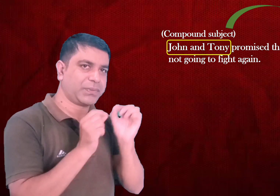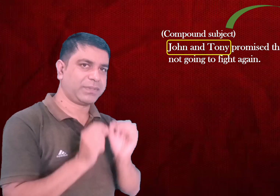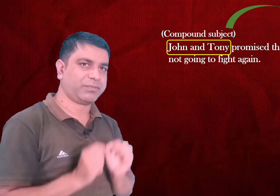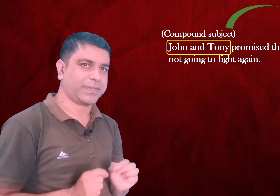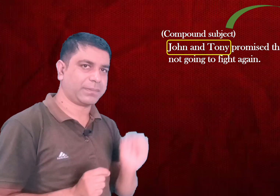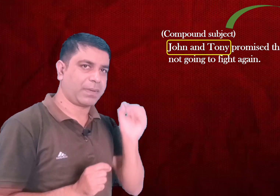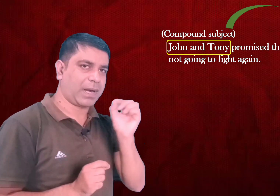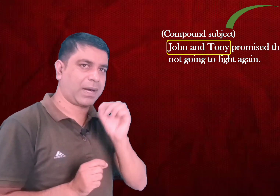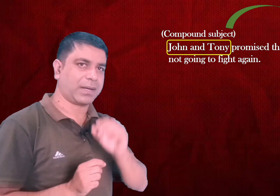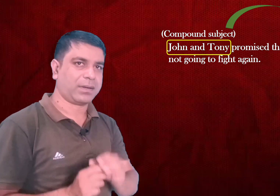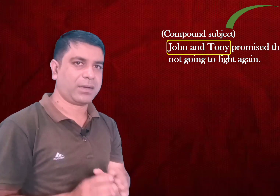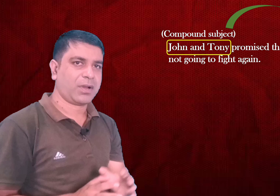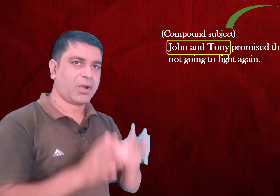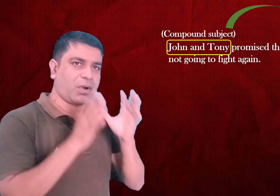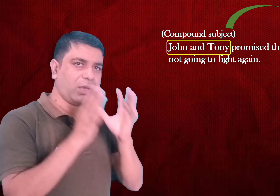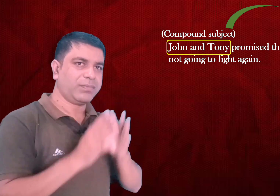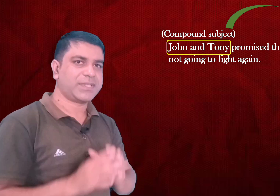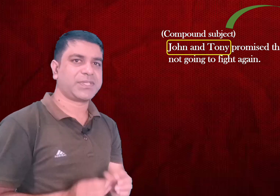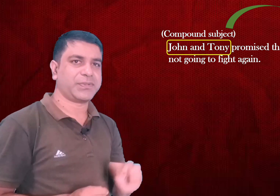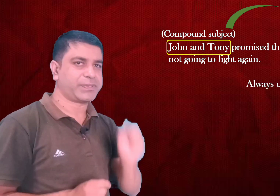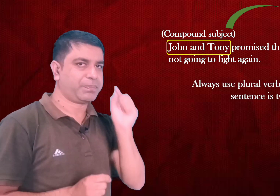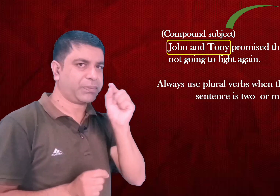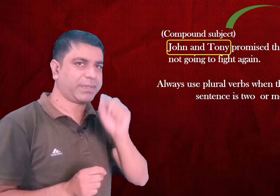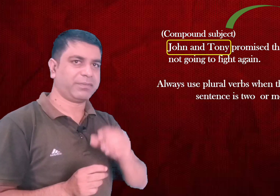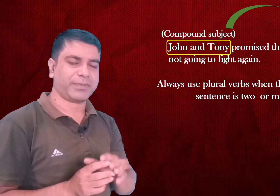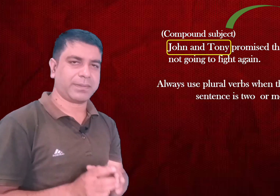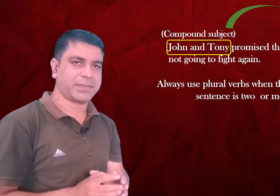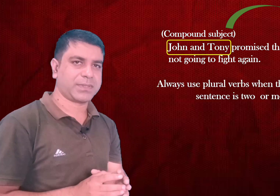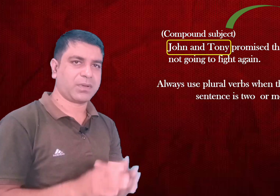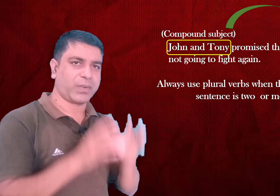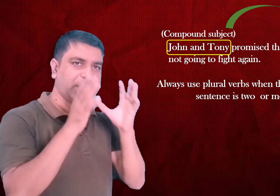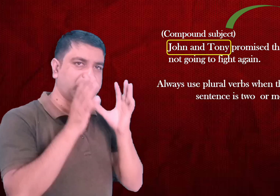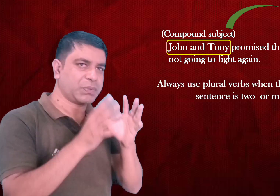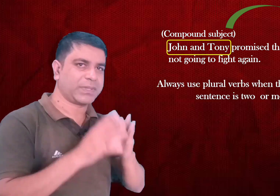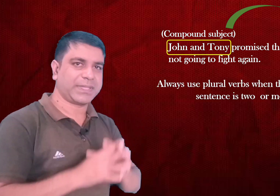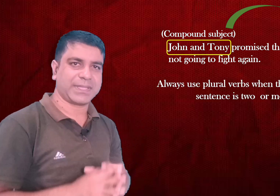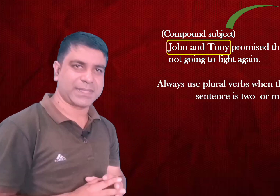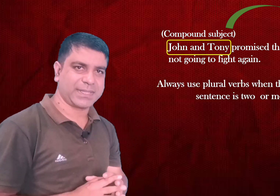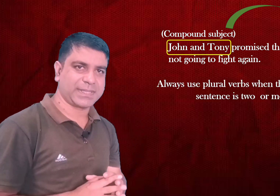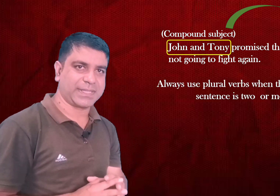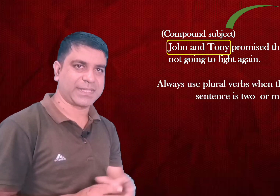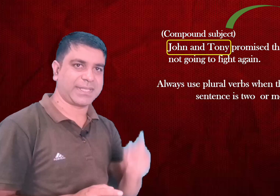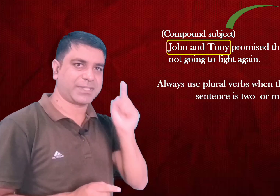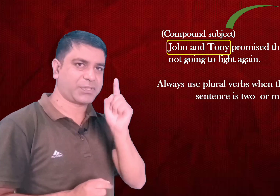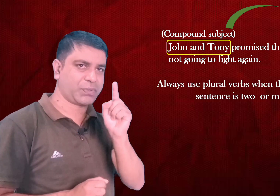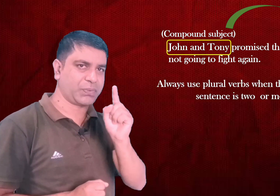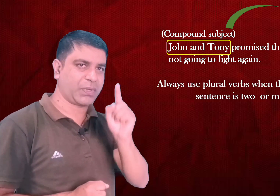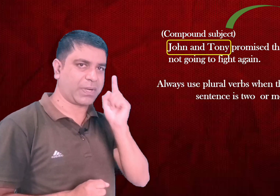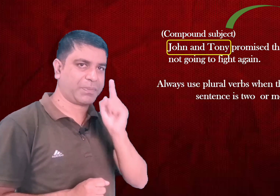plural verb are. Always use plural verbs when the doer in the sentence is two or